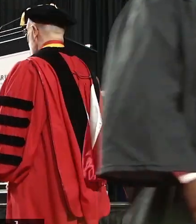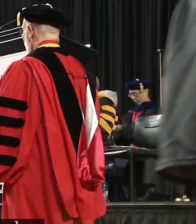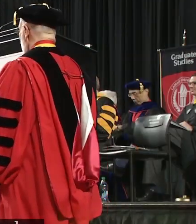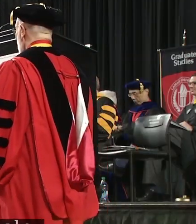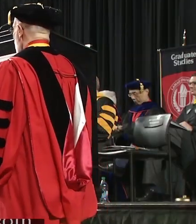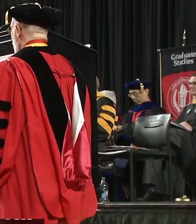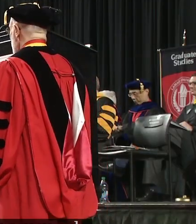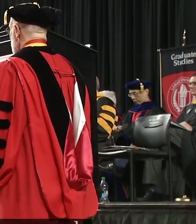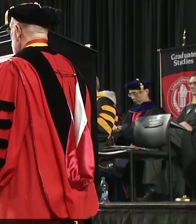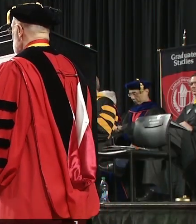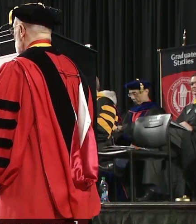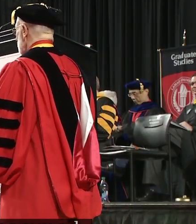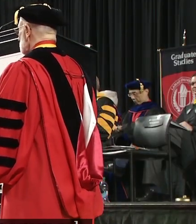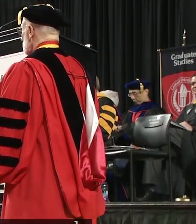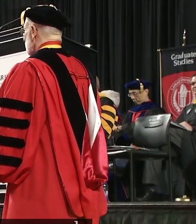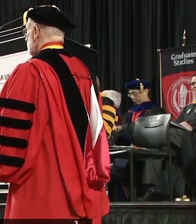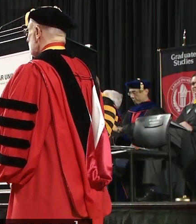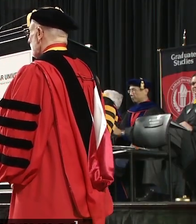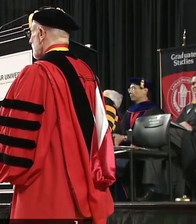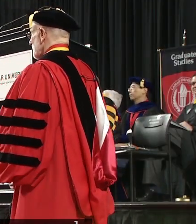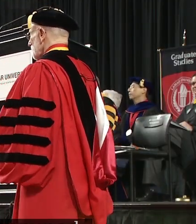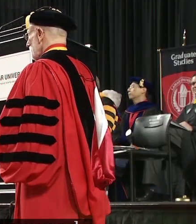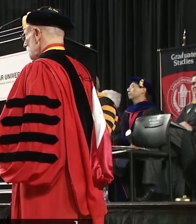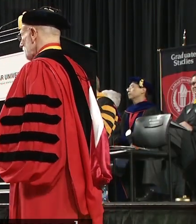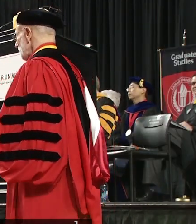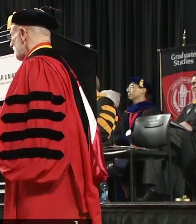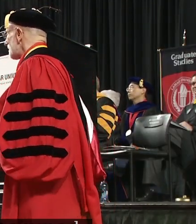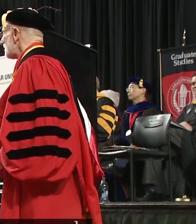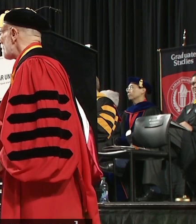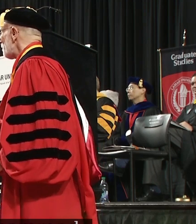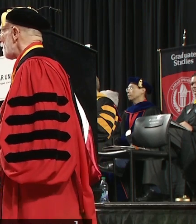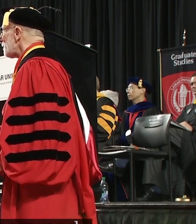Jason Tyler Miska, magna cum laude.